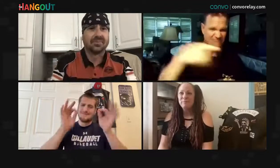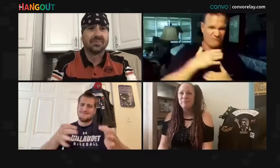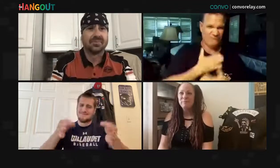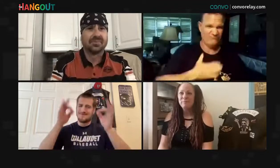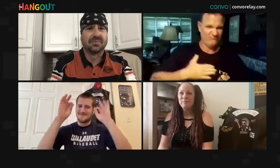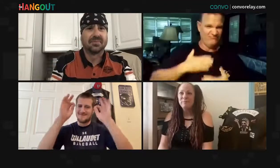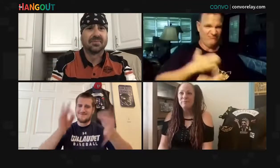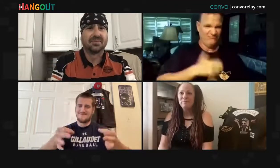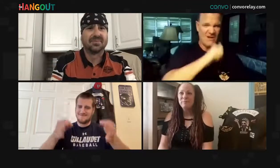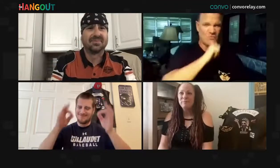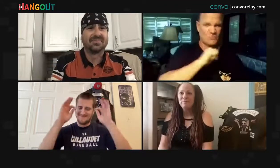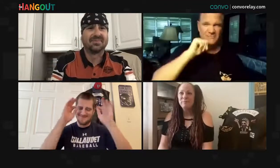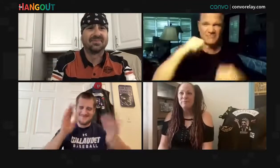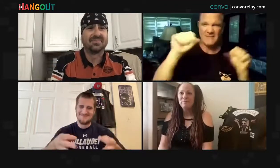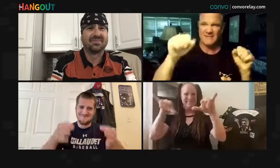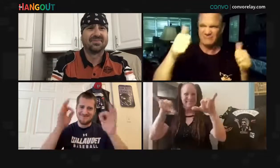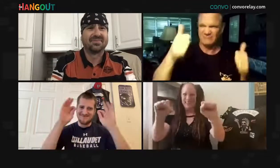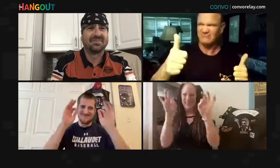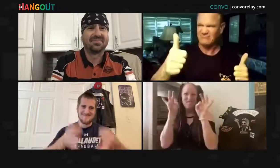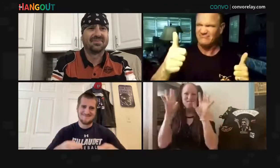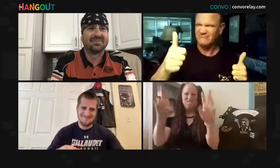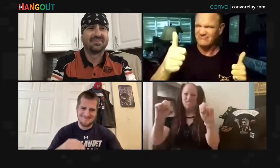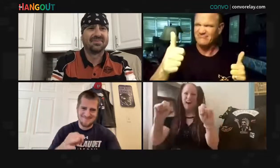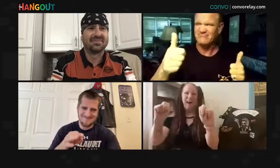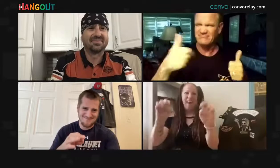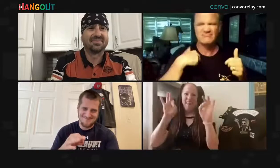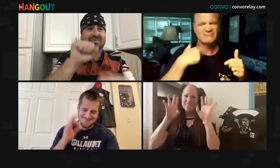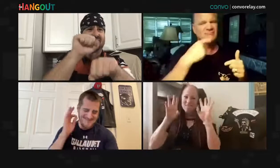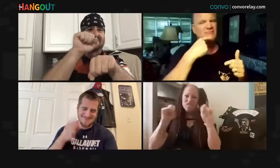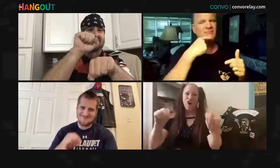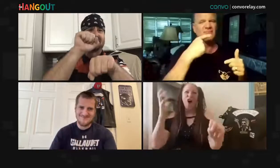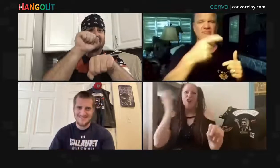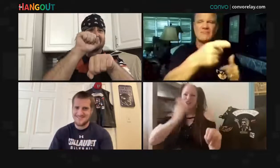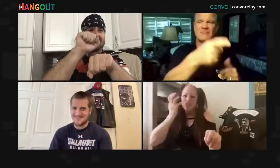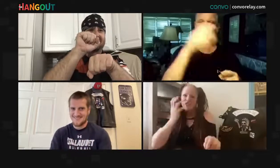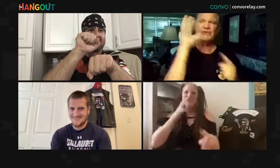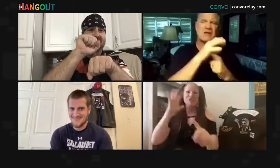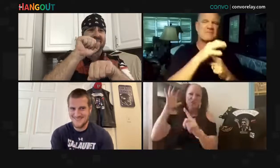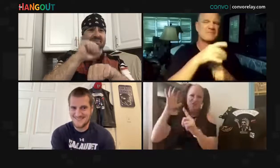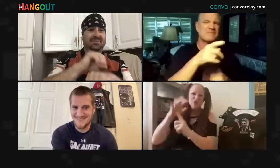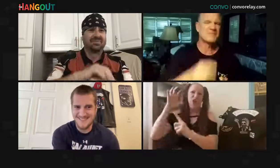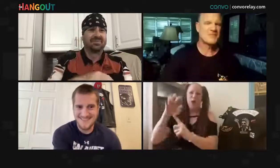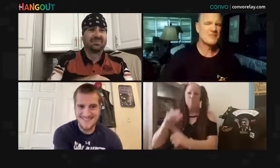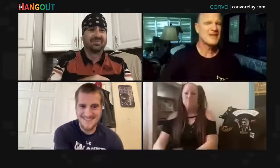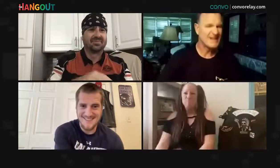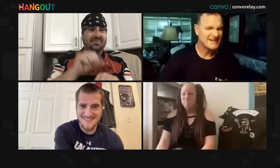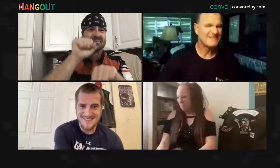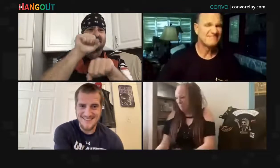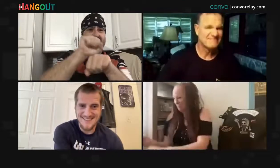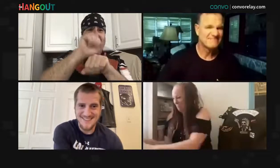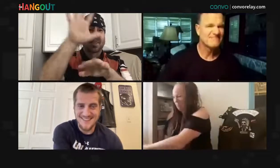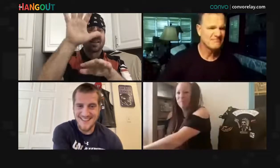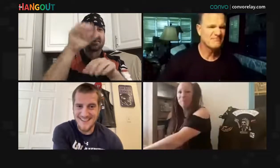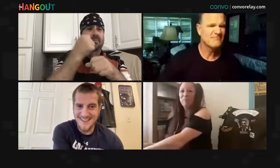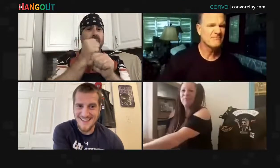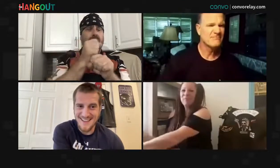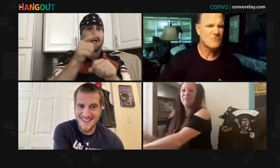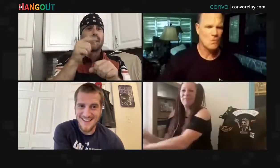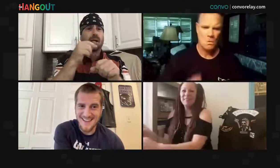Do you agree, JD, Kim? Definitely. JD Yeah? here, definitely. Kimberly here. Yes, it was so fun. It was such a